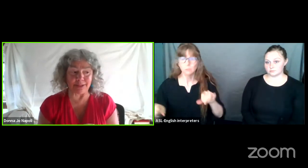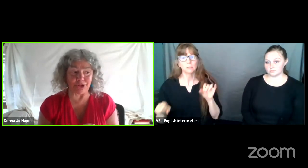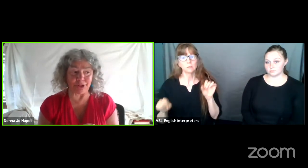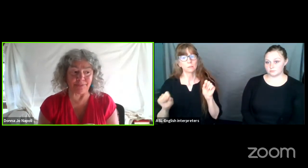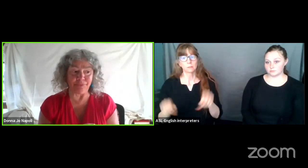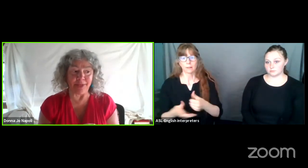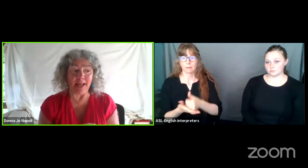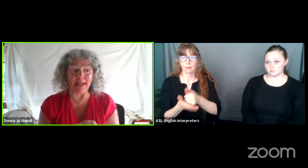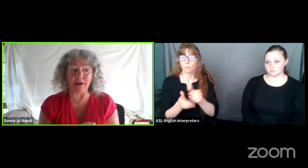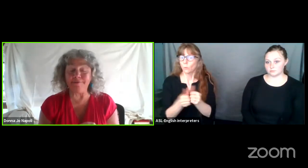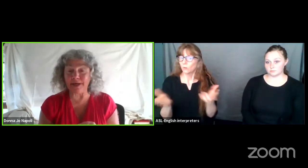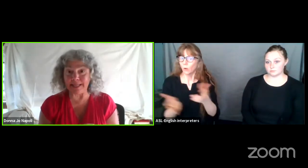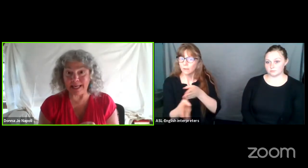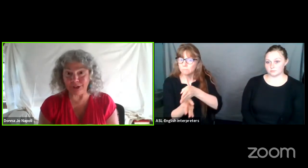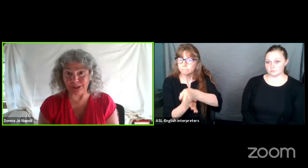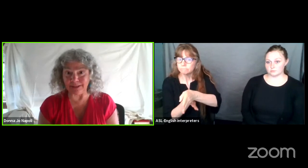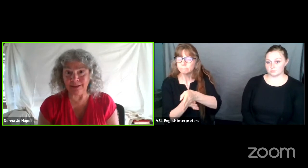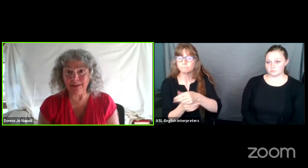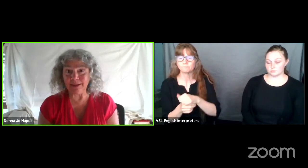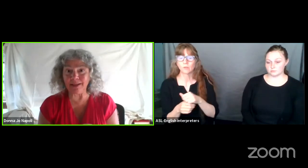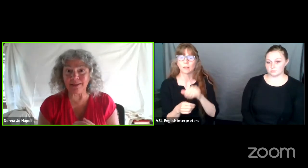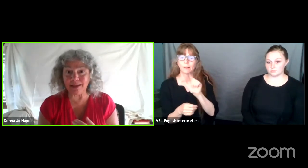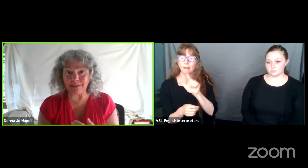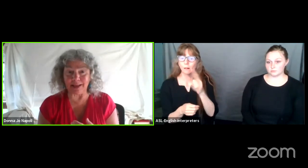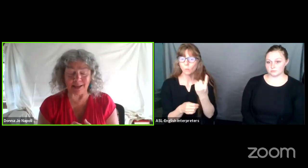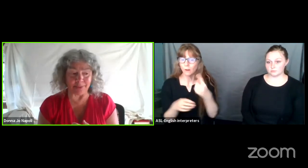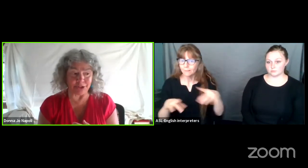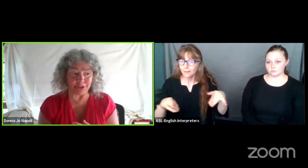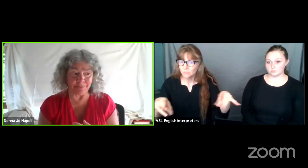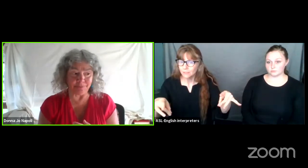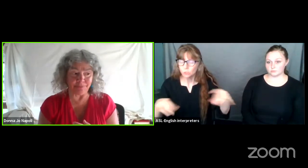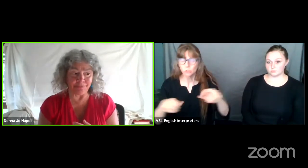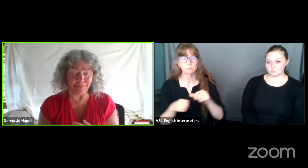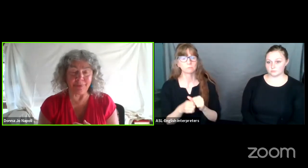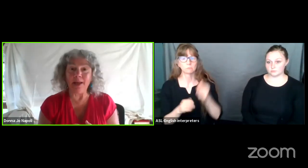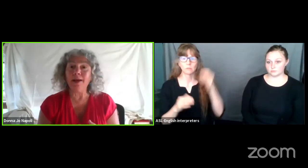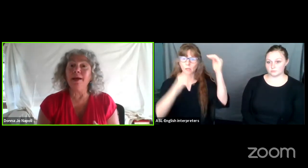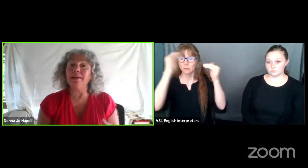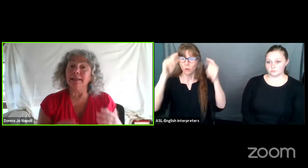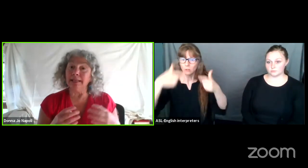language acquisition and on variation in adult language.